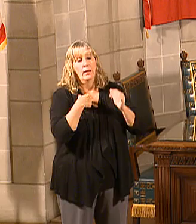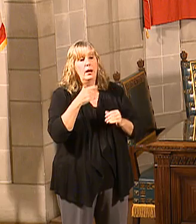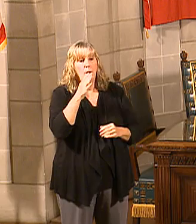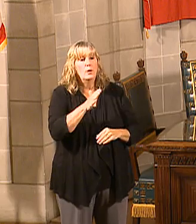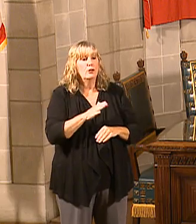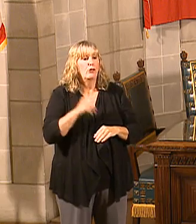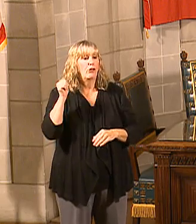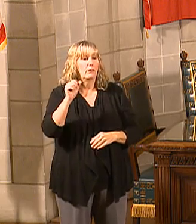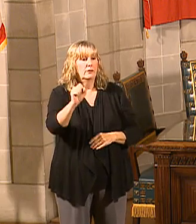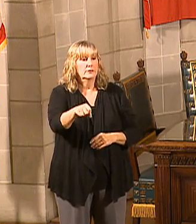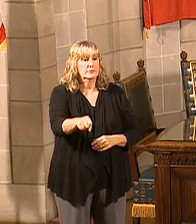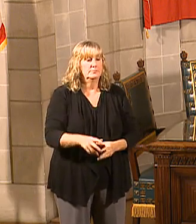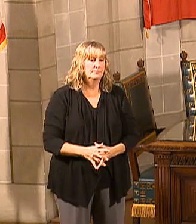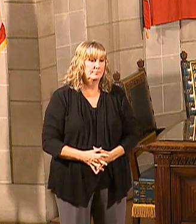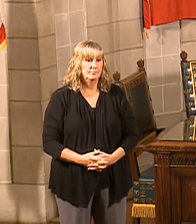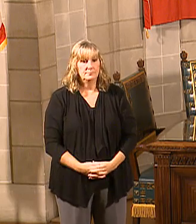session.